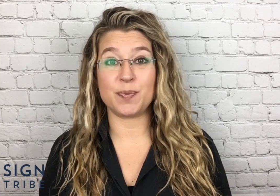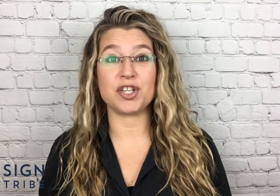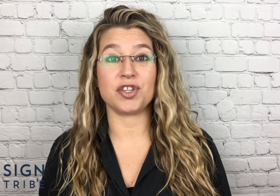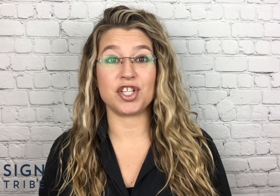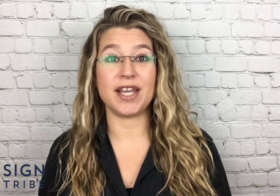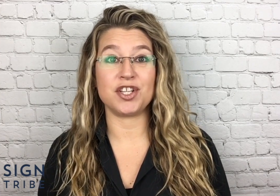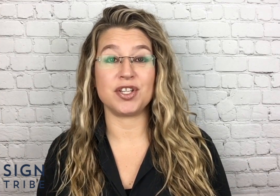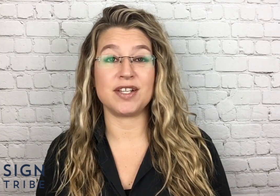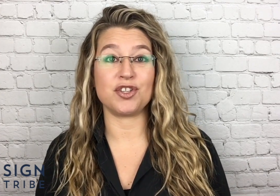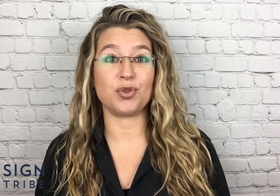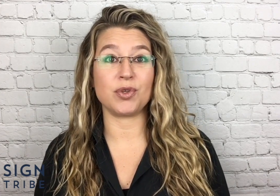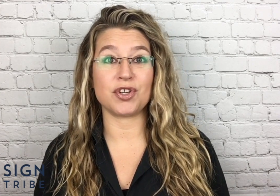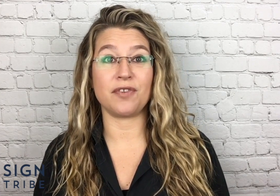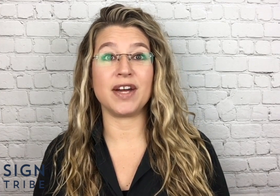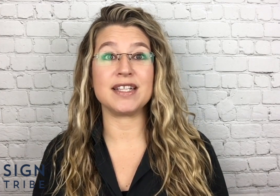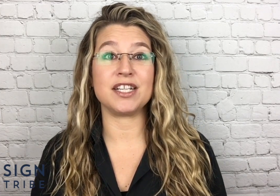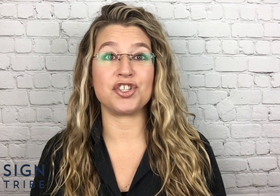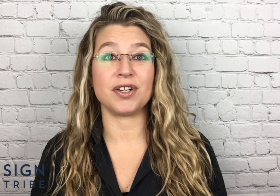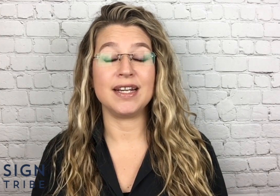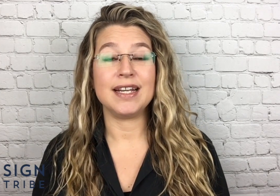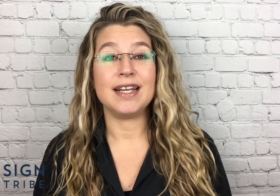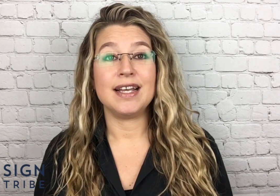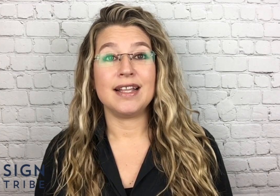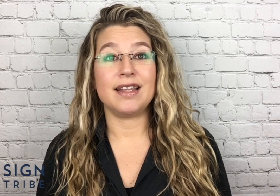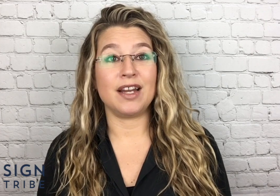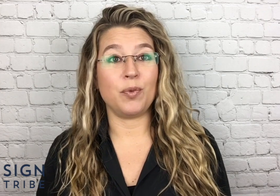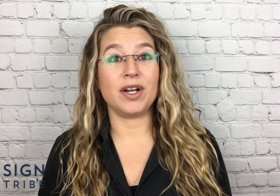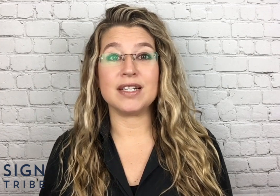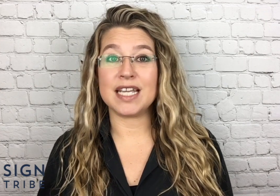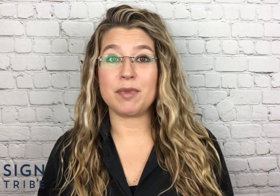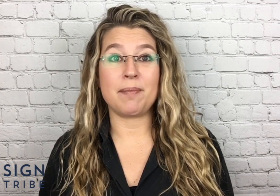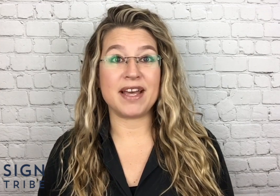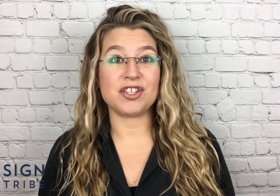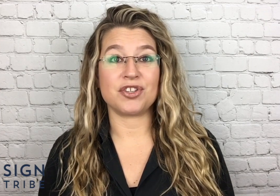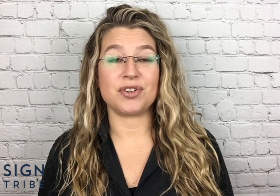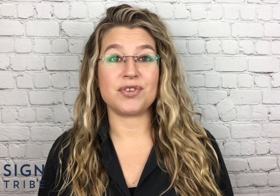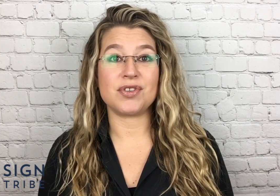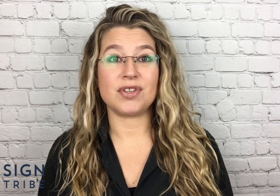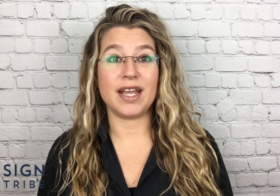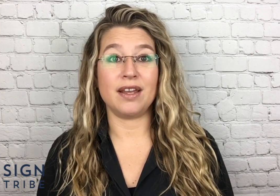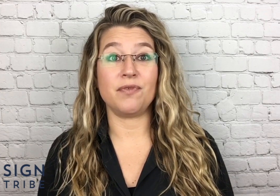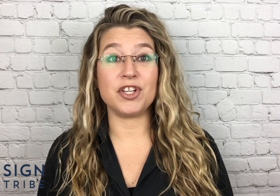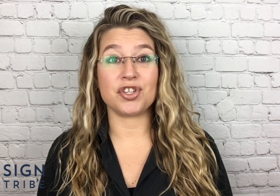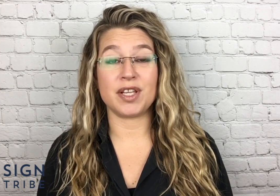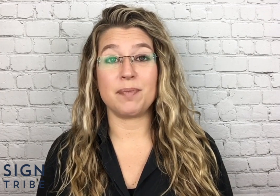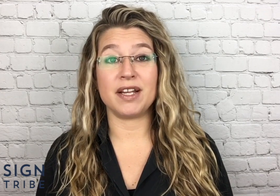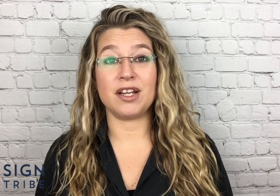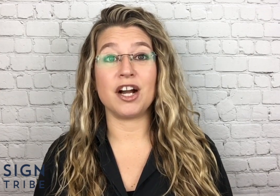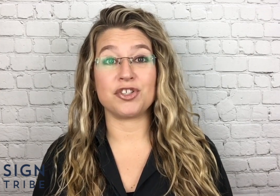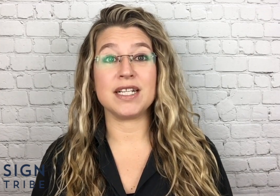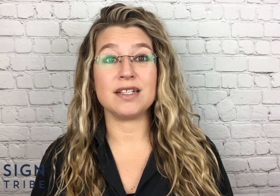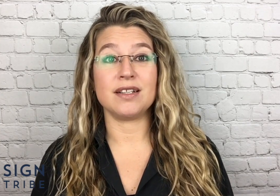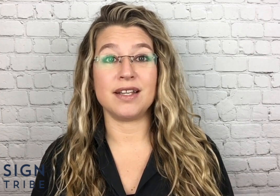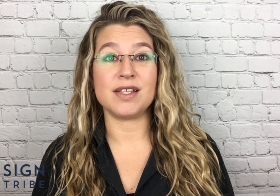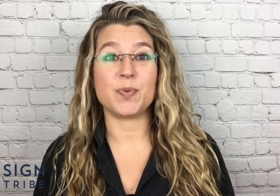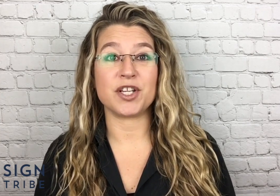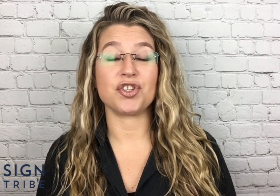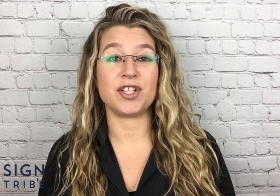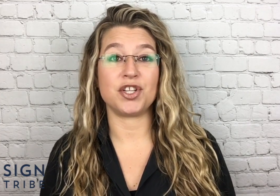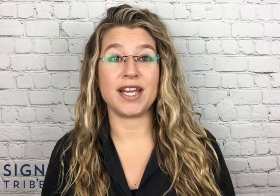special education as a dual certified teacher. Then I went on to get my master's and eventually my doctorate in special